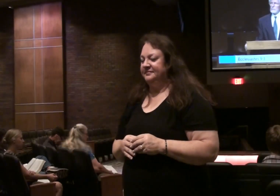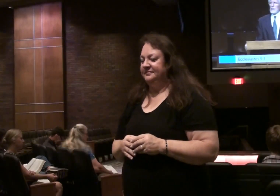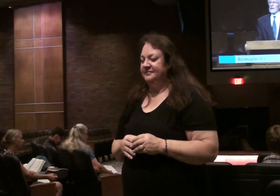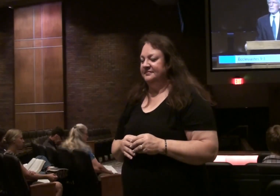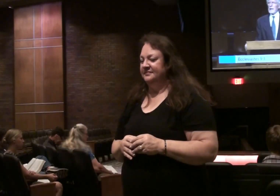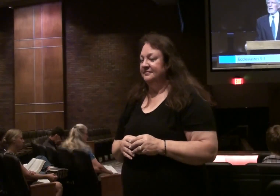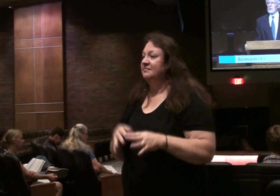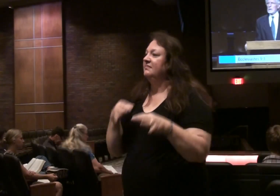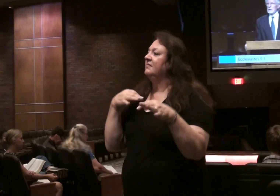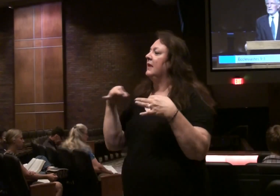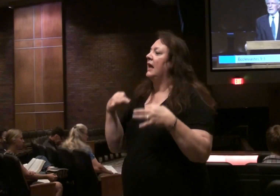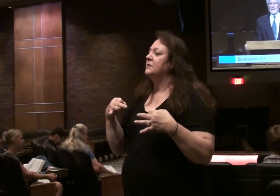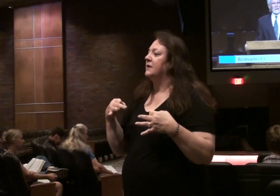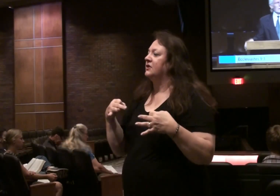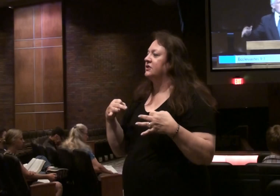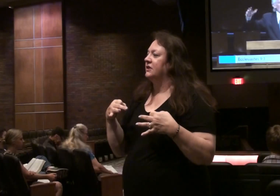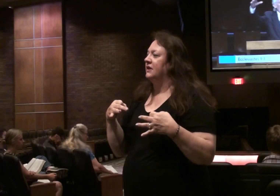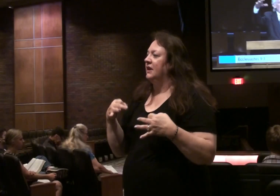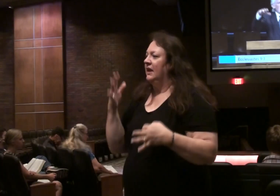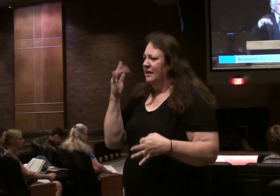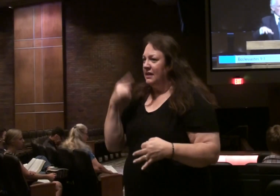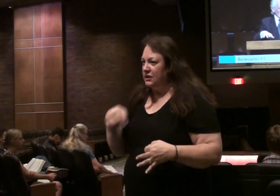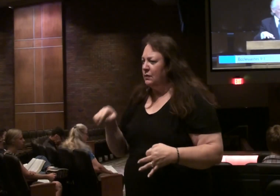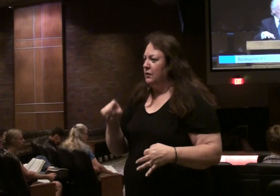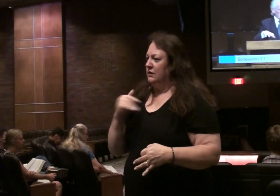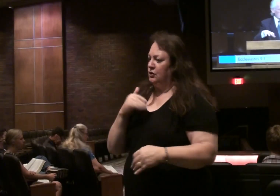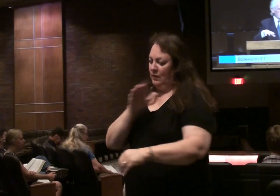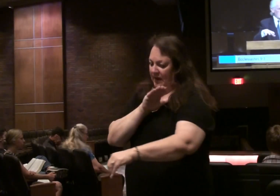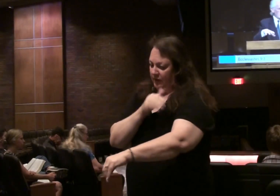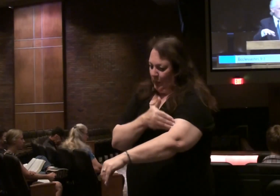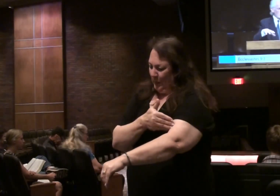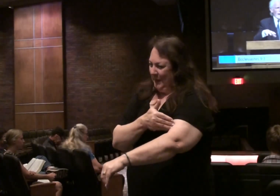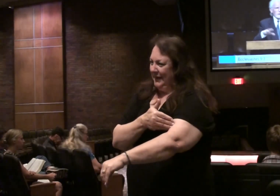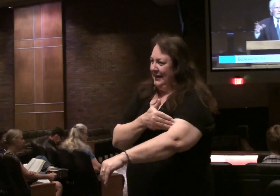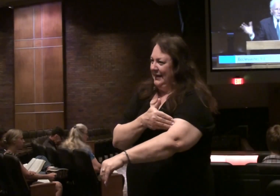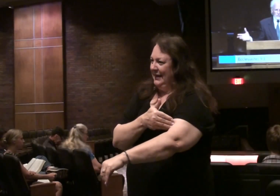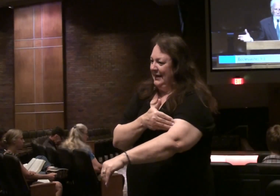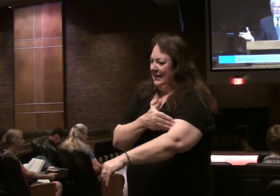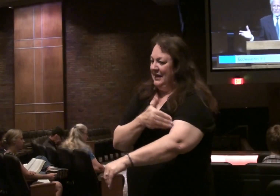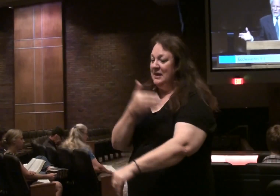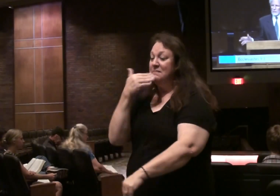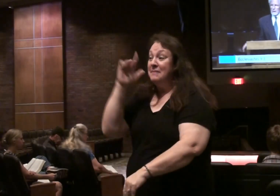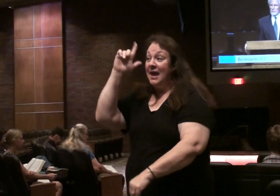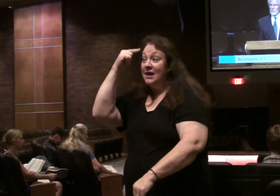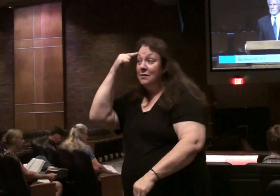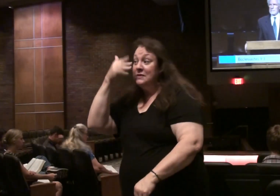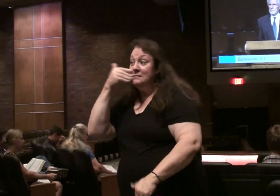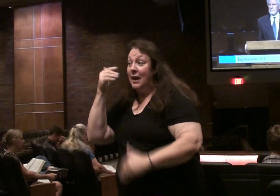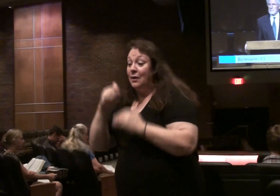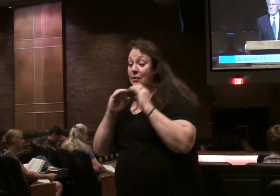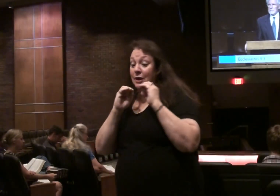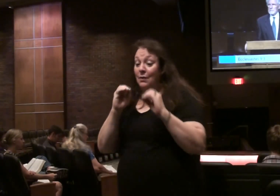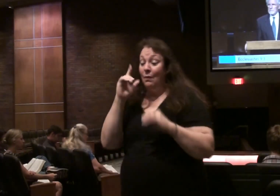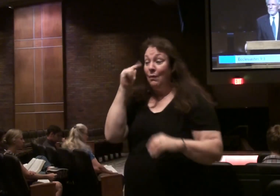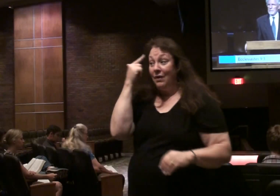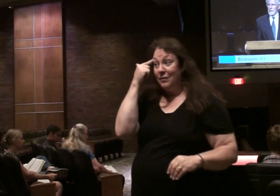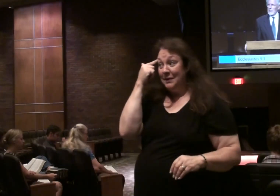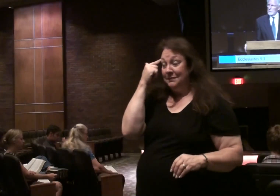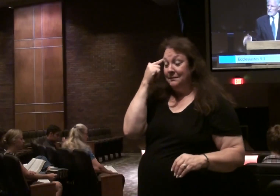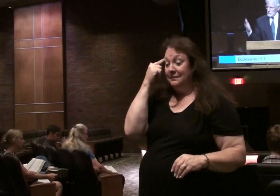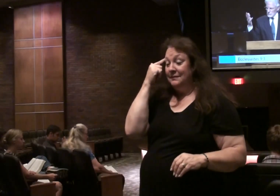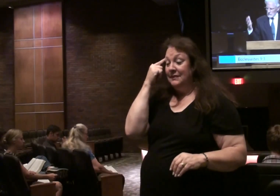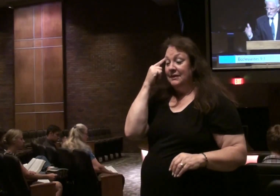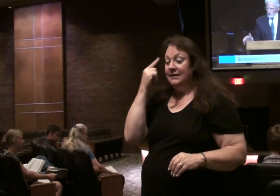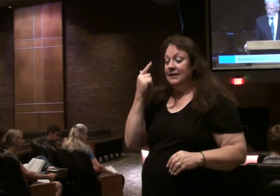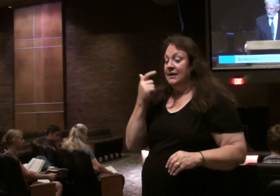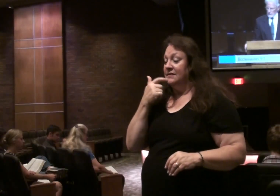He gives the explanation. That's why you need authority. Bad government's better than no government.